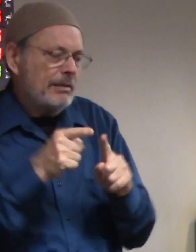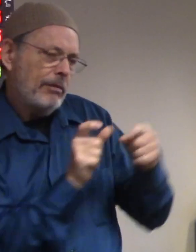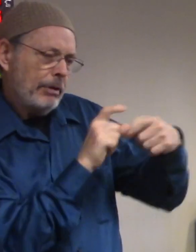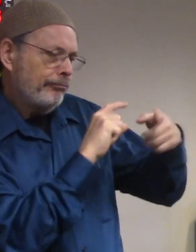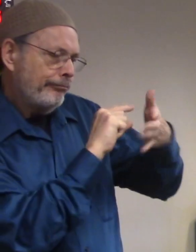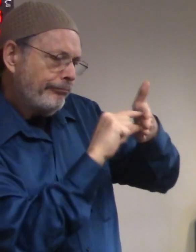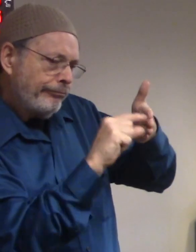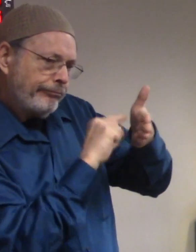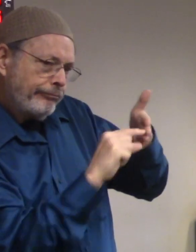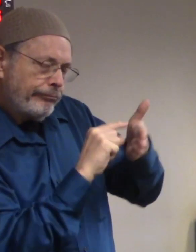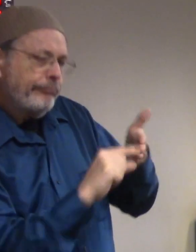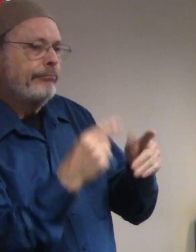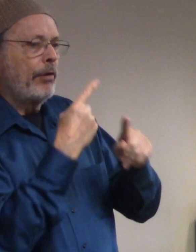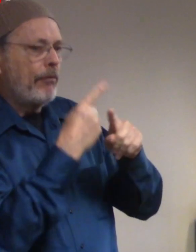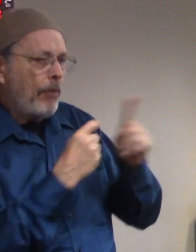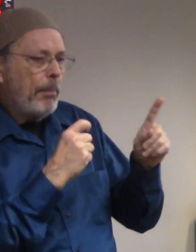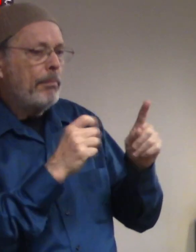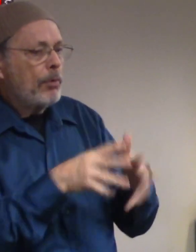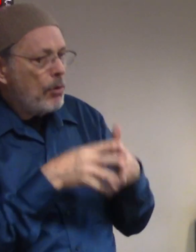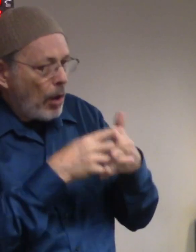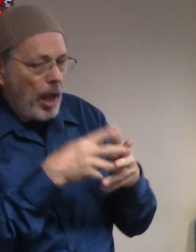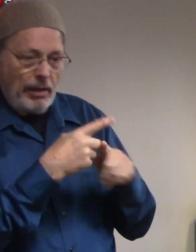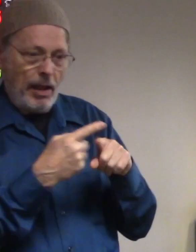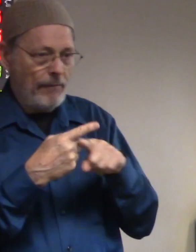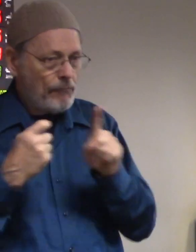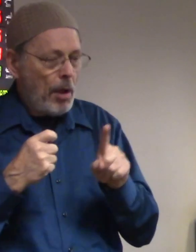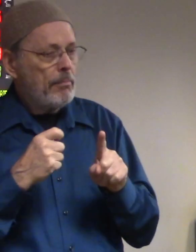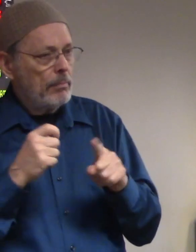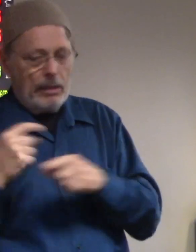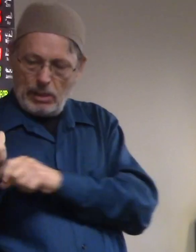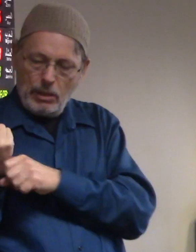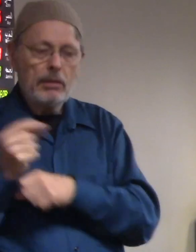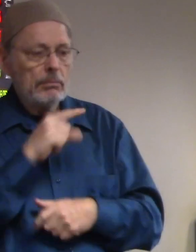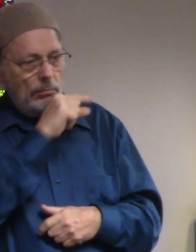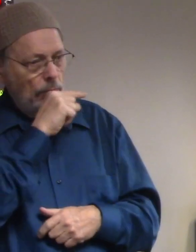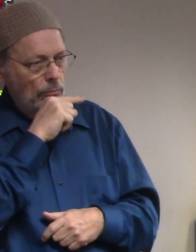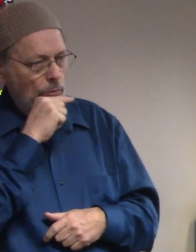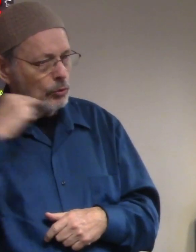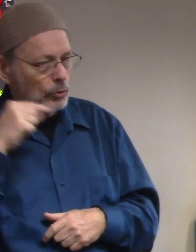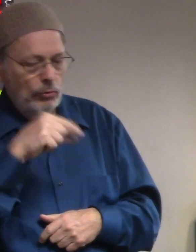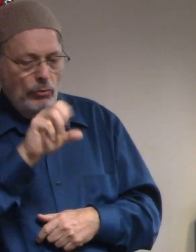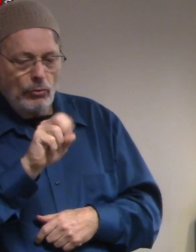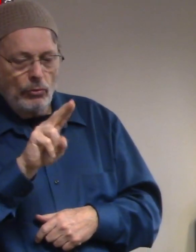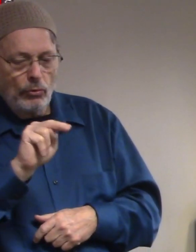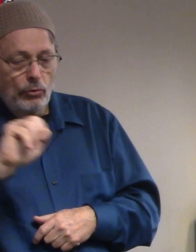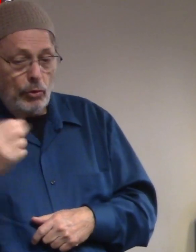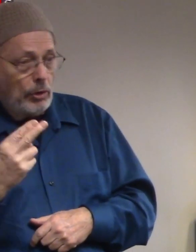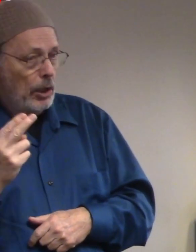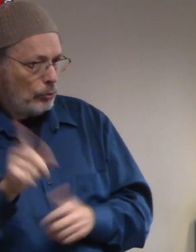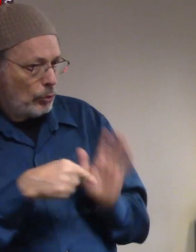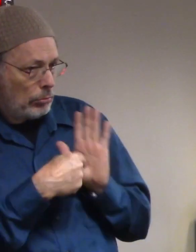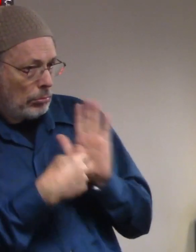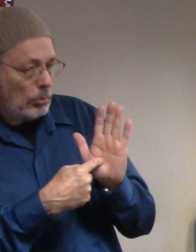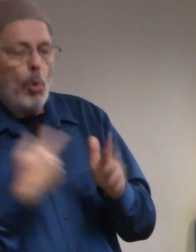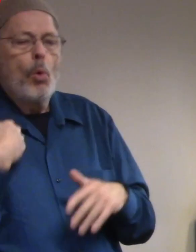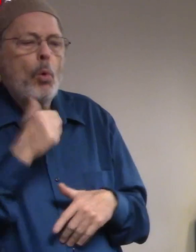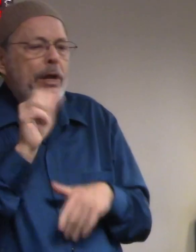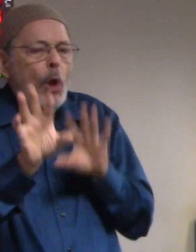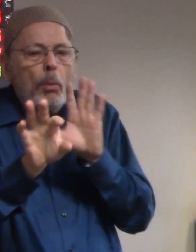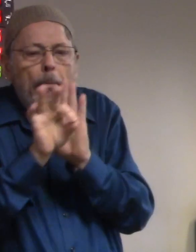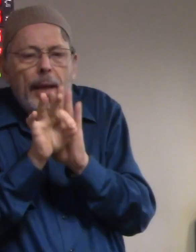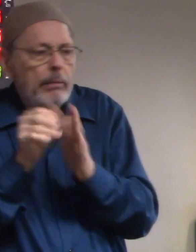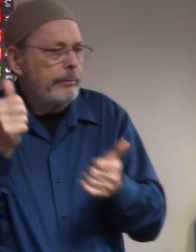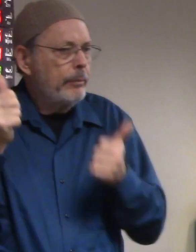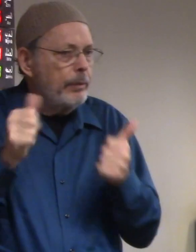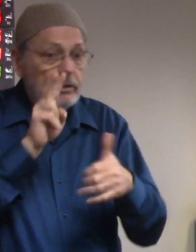ayahs from the Quran and from the Sunnah to display that to everybody. We are not the ones that pick the Prophet sallallahu